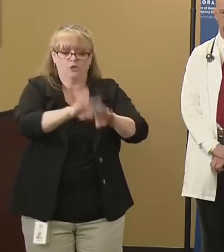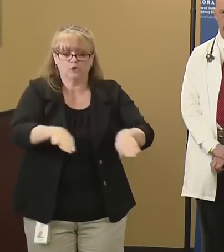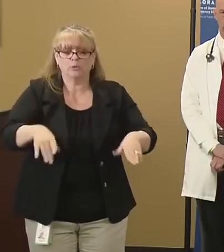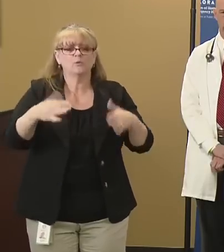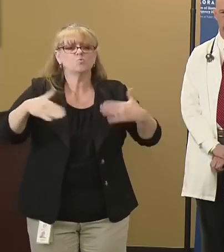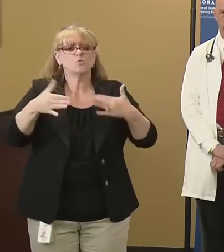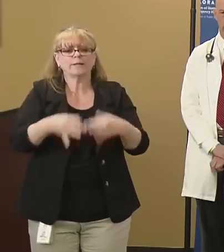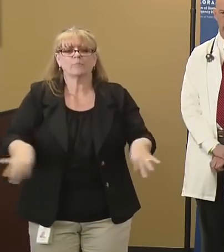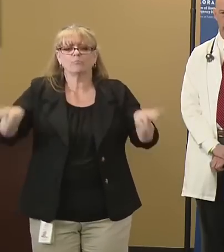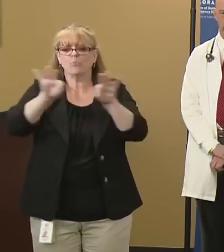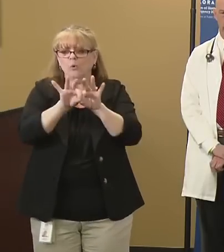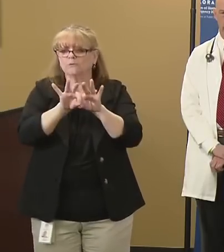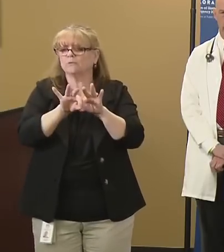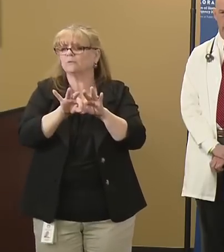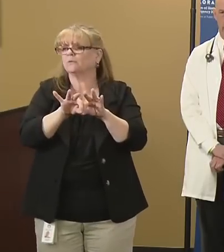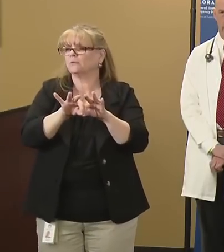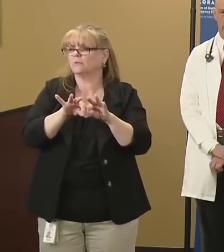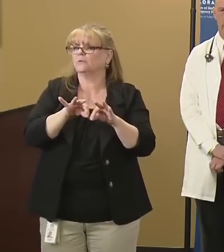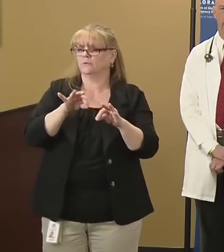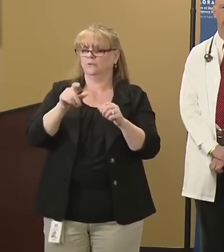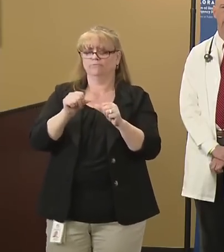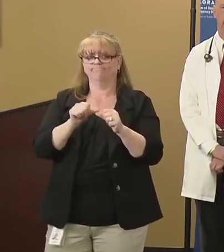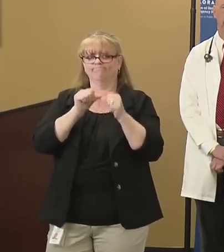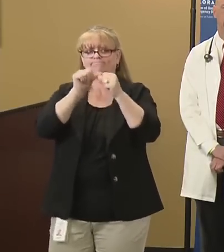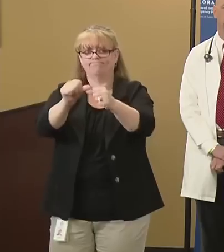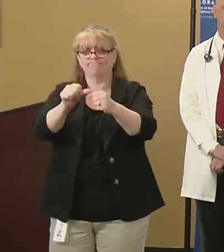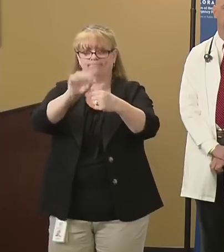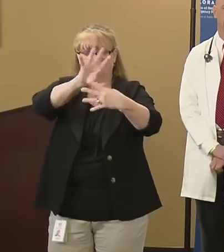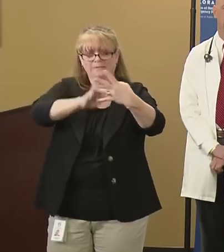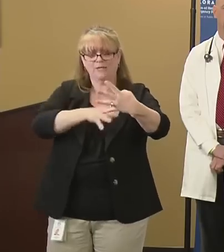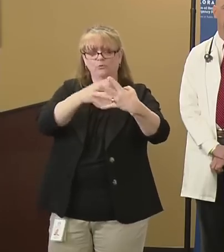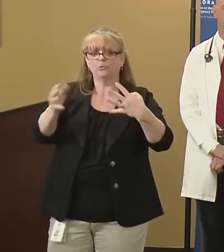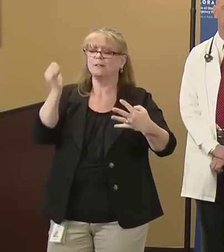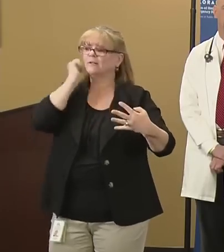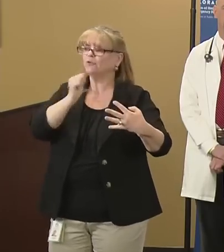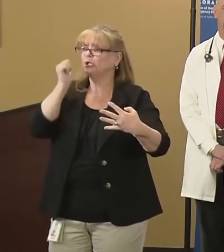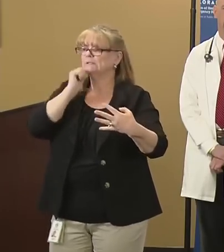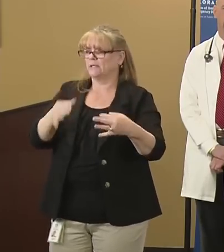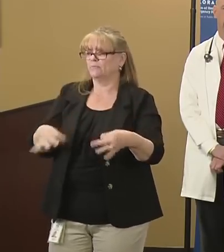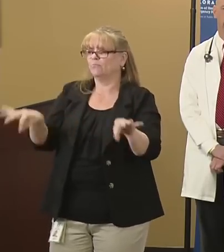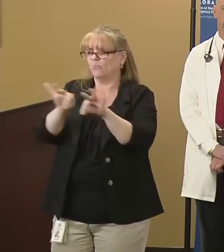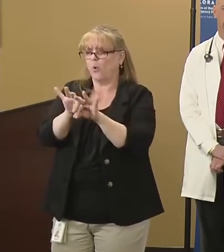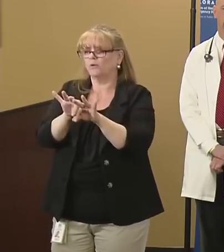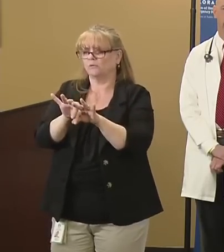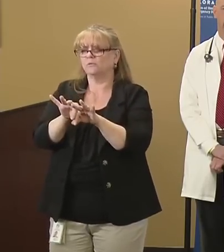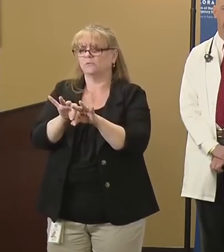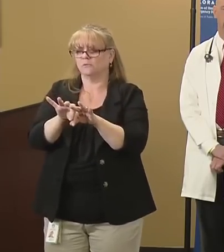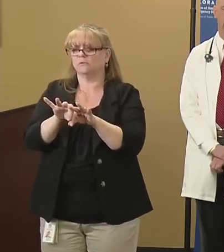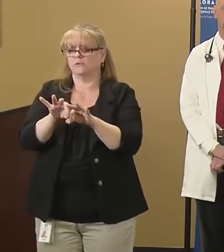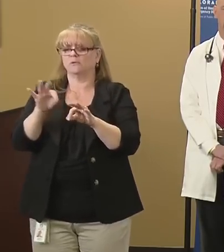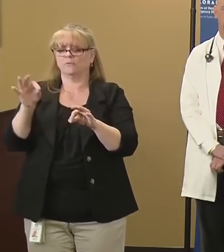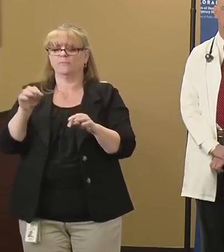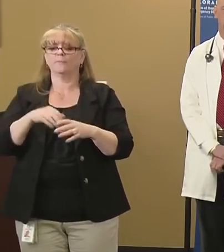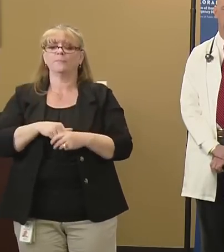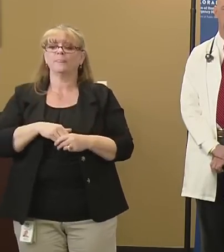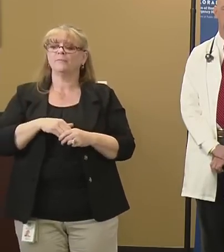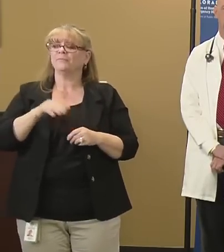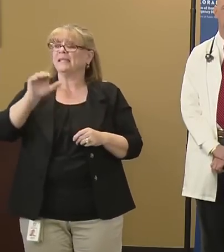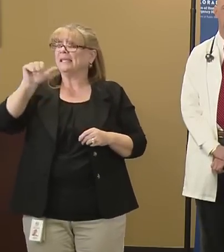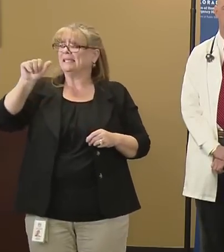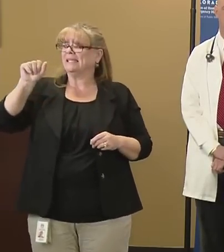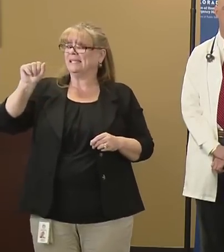place psychologically as well. It's very important they have that routine in place for our kids to be able to attend school virtually while it's not in session